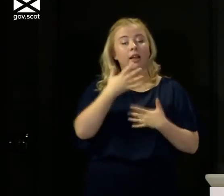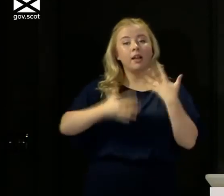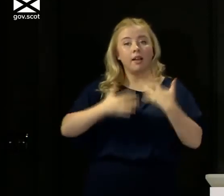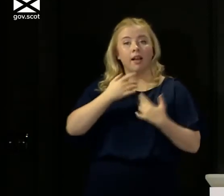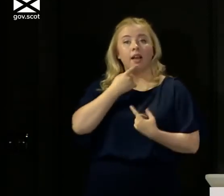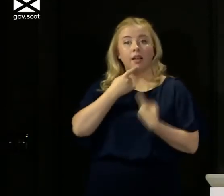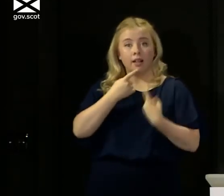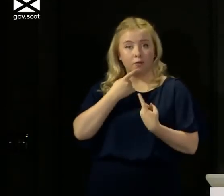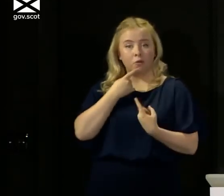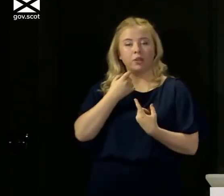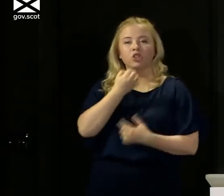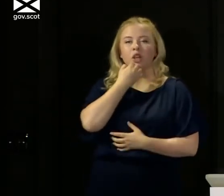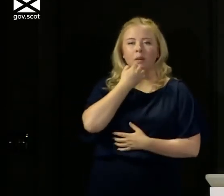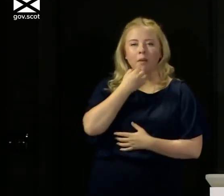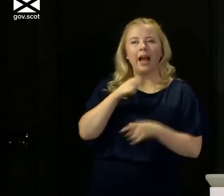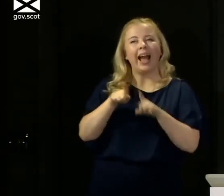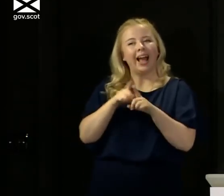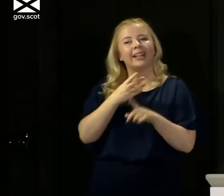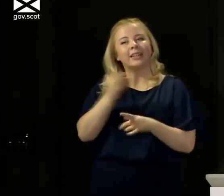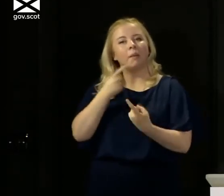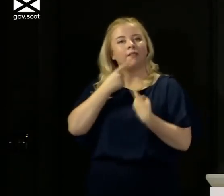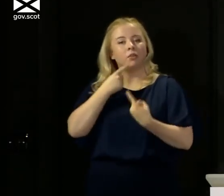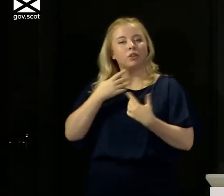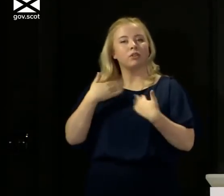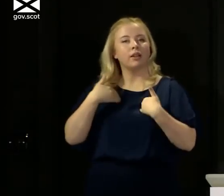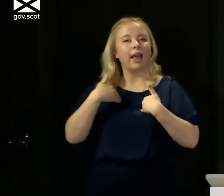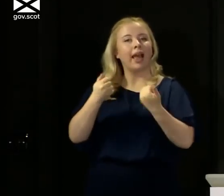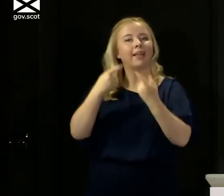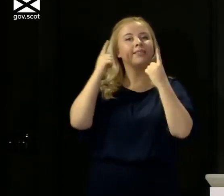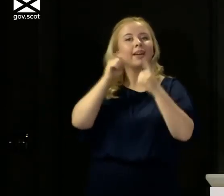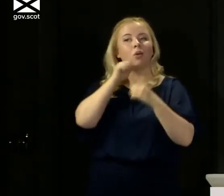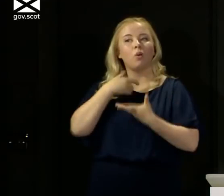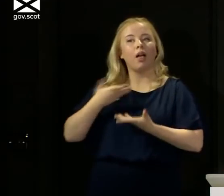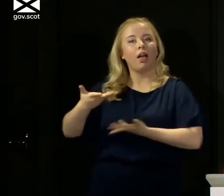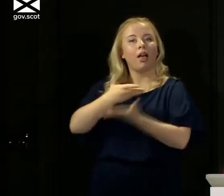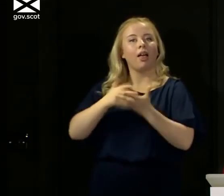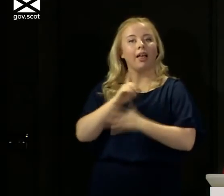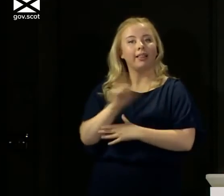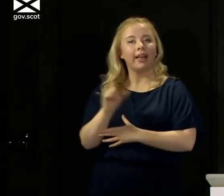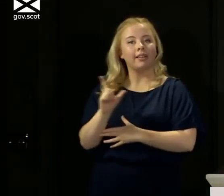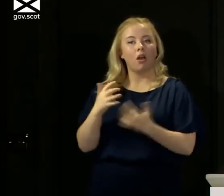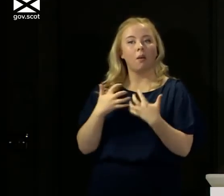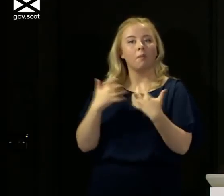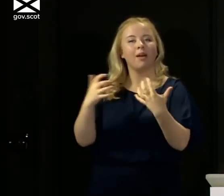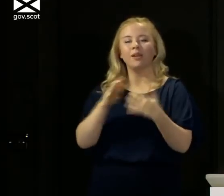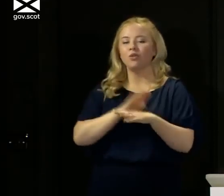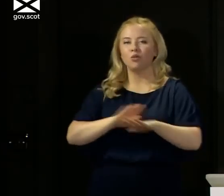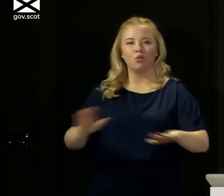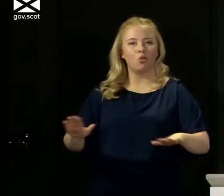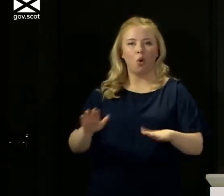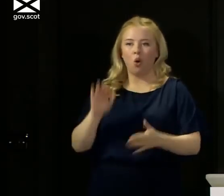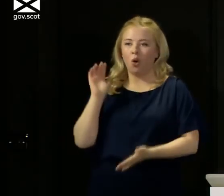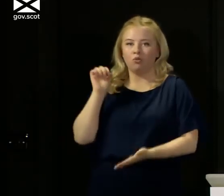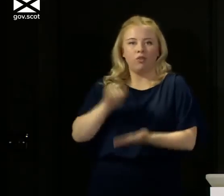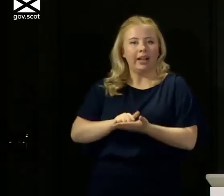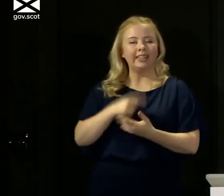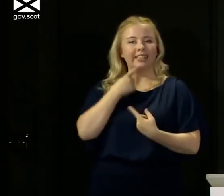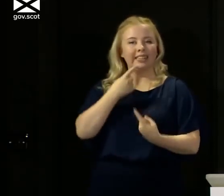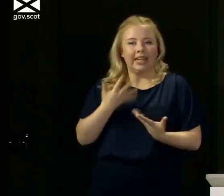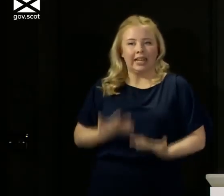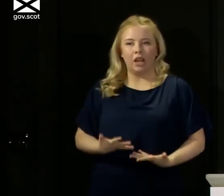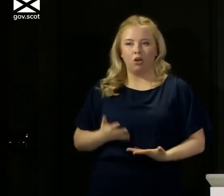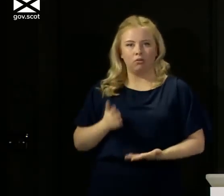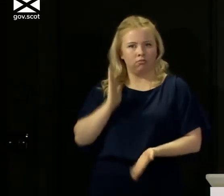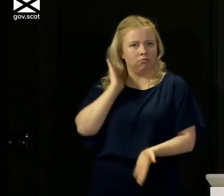some of the information that I know the Health Secretary will be discussing in Parliament later, it would not be accurate right now to say that we are